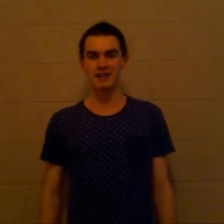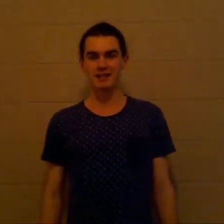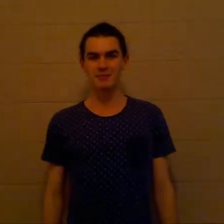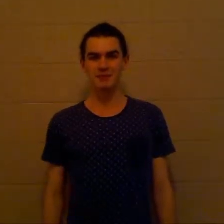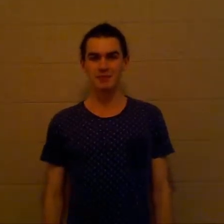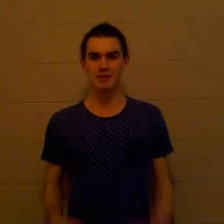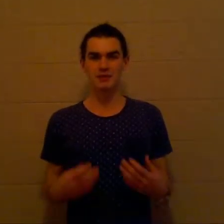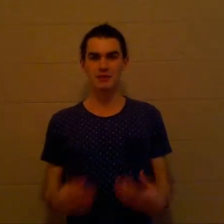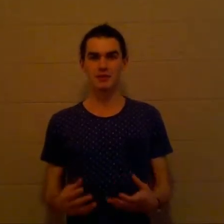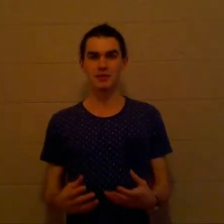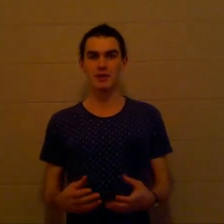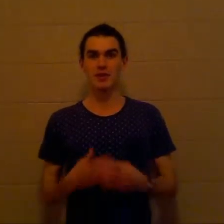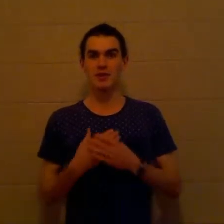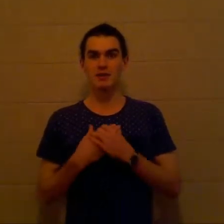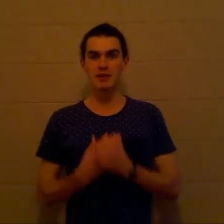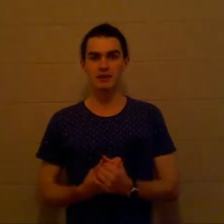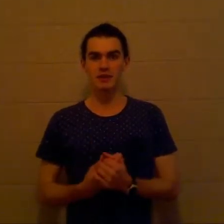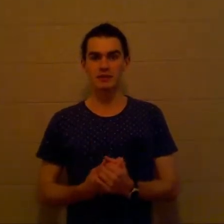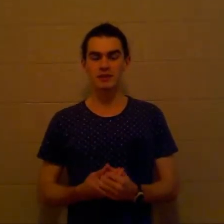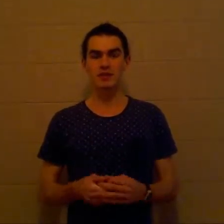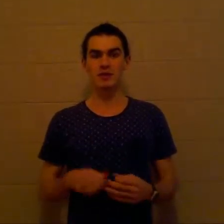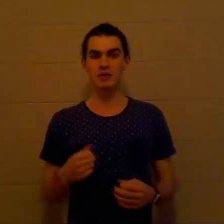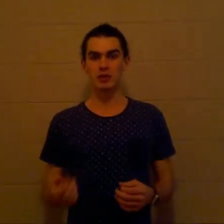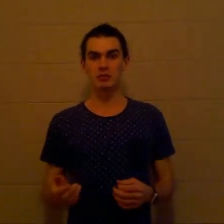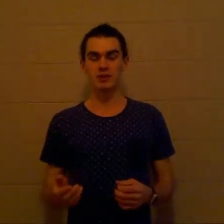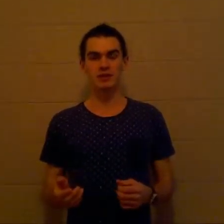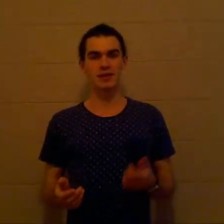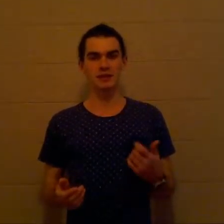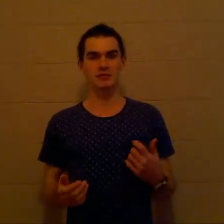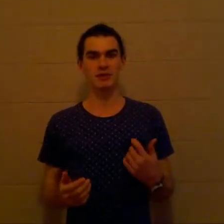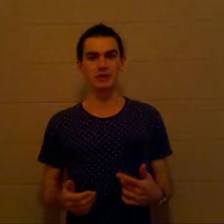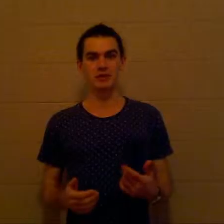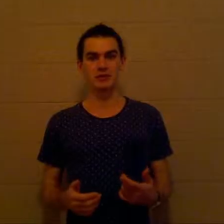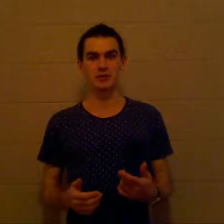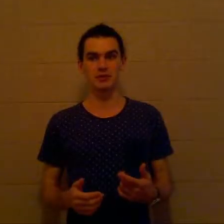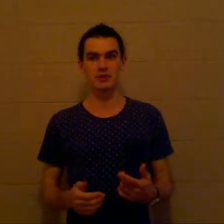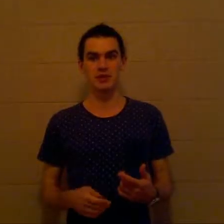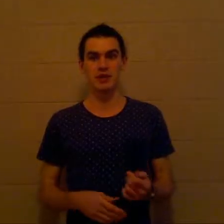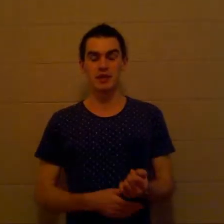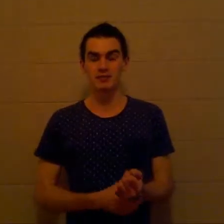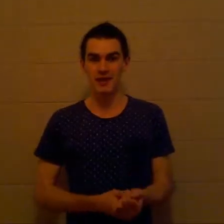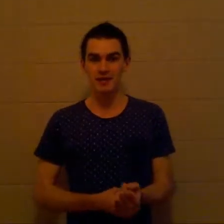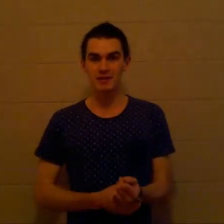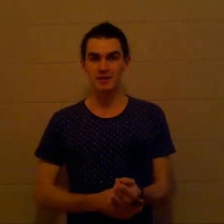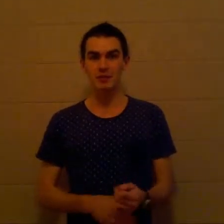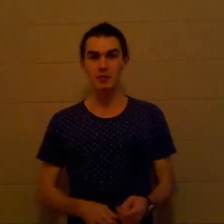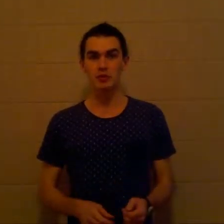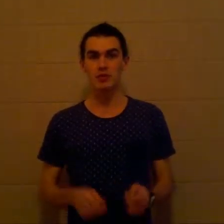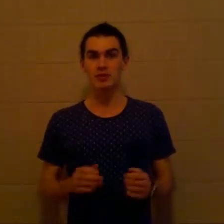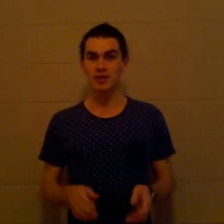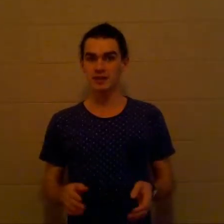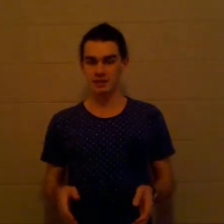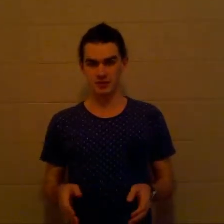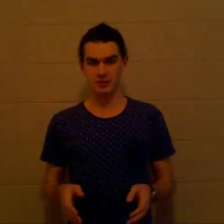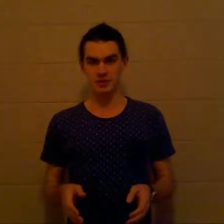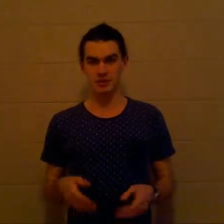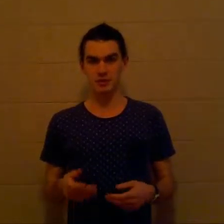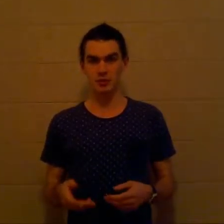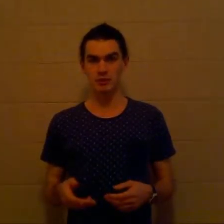Hi again. So, sign languages are very complex and can be very diverse. In fact, there are more sign languages in the world